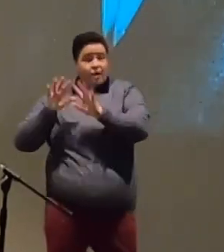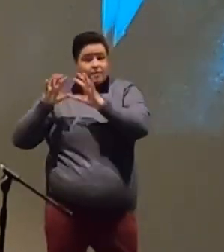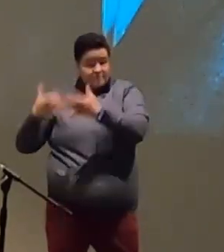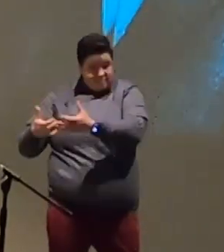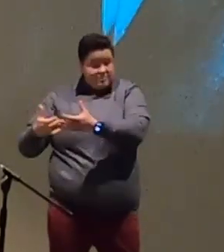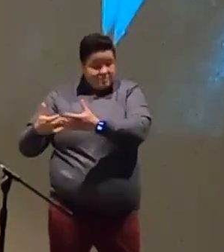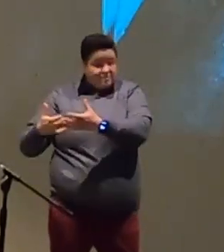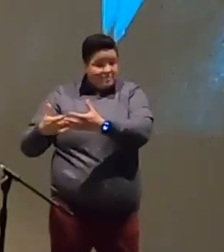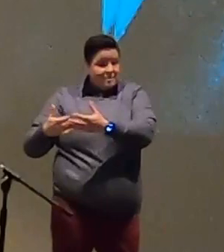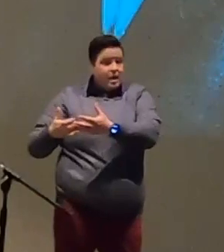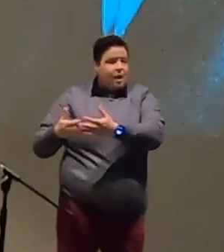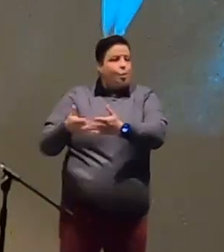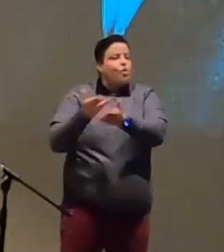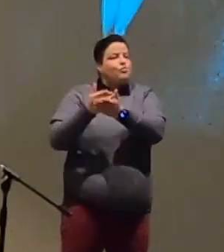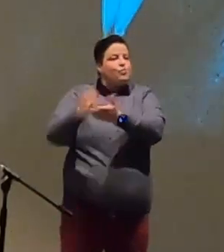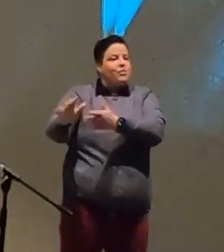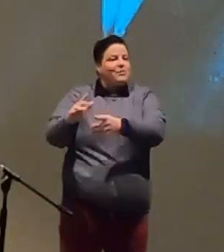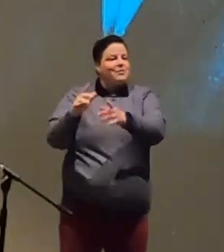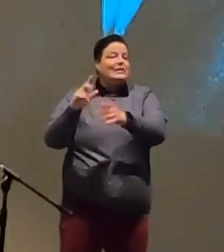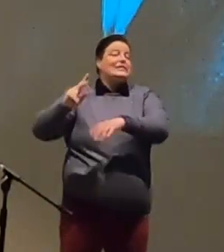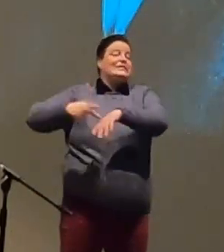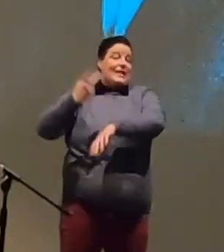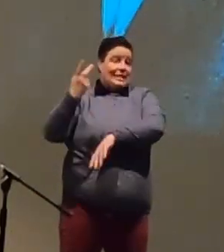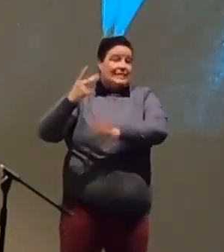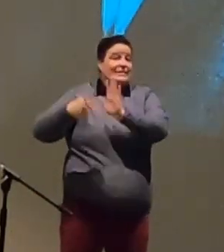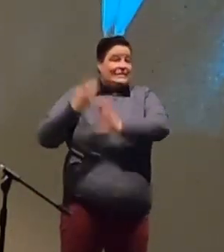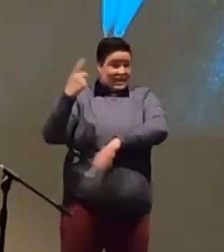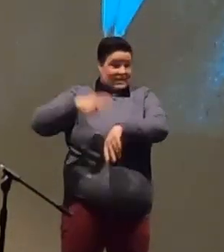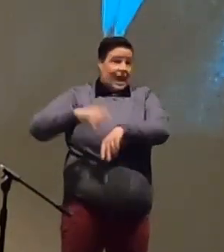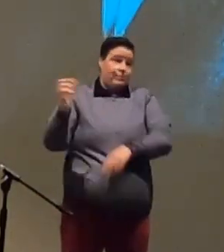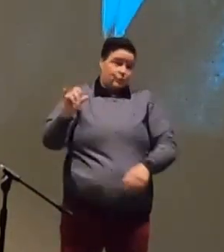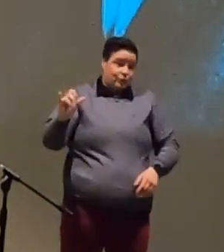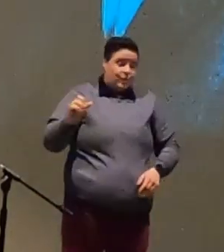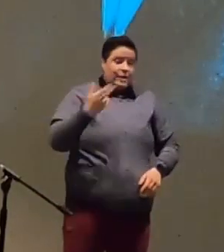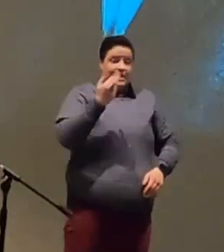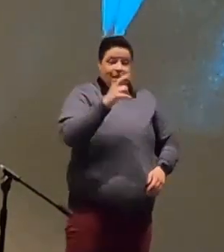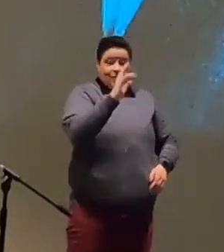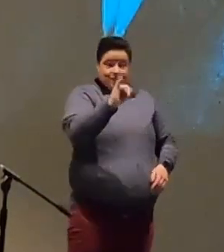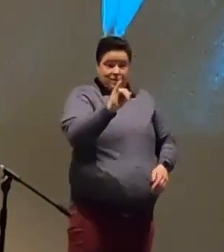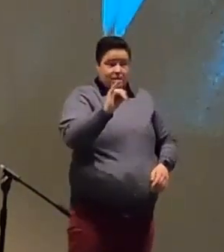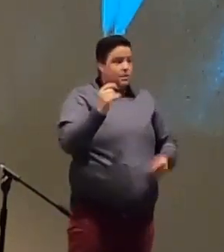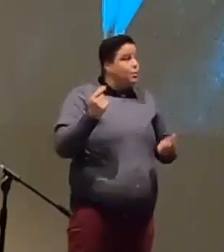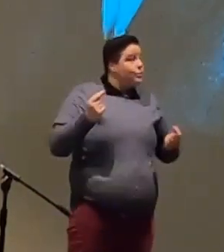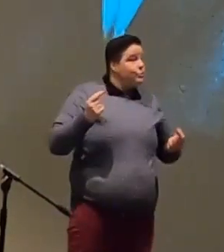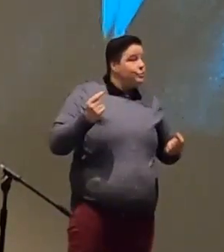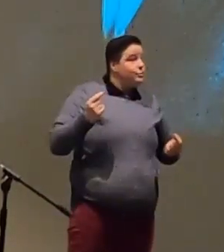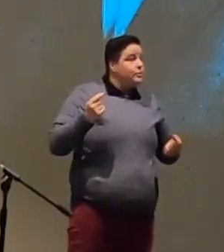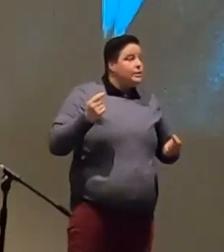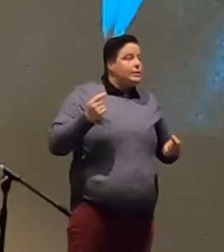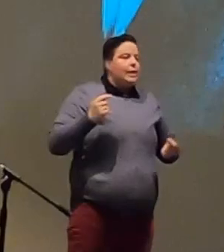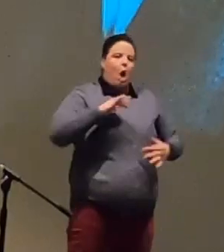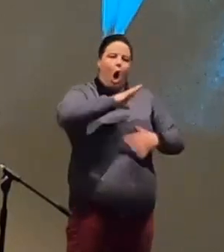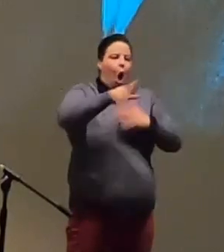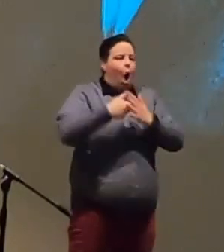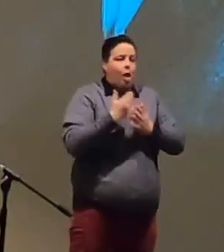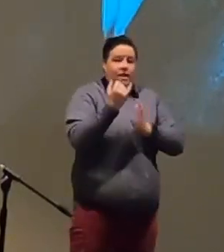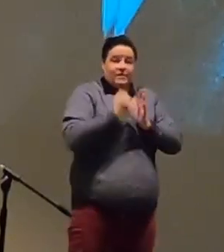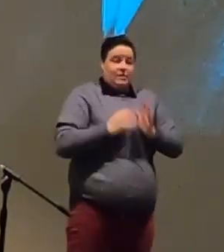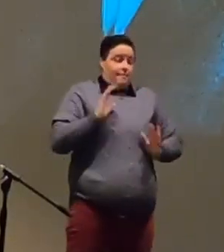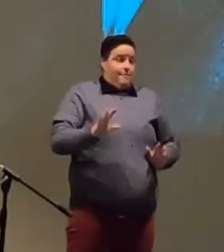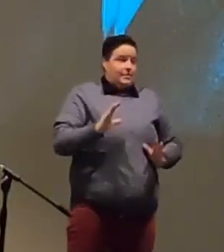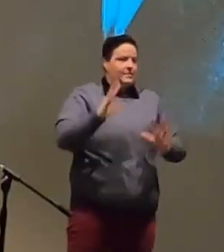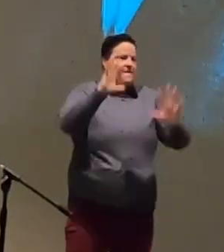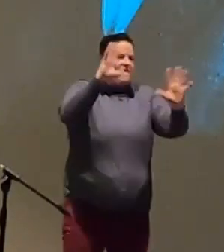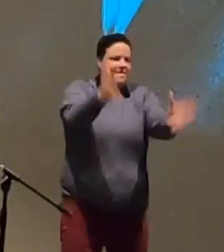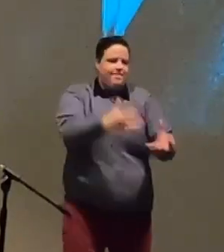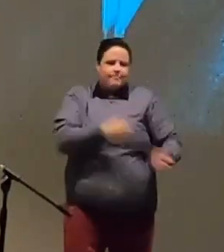and Shin had been rejected this second time. So Henry, what did he do? He withdrew all of his artworks that were going to be